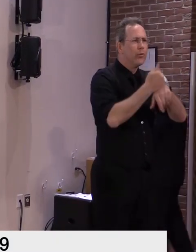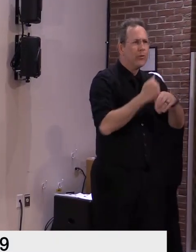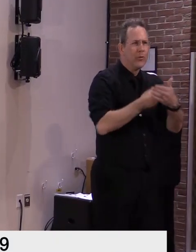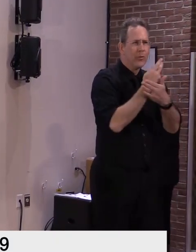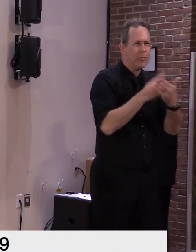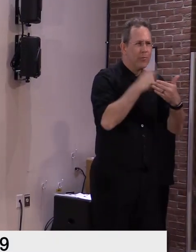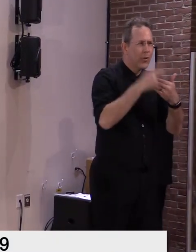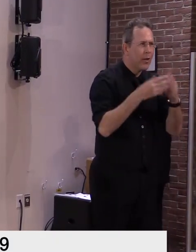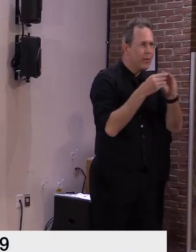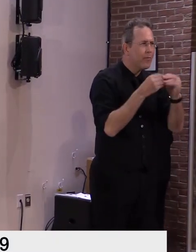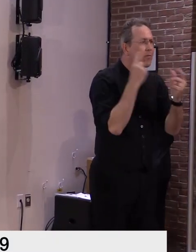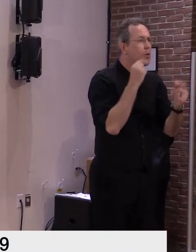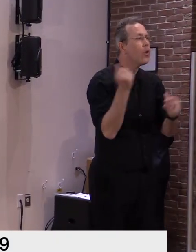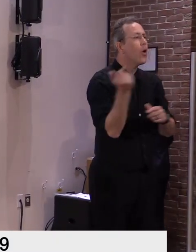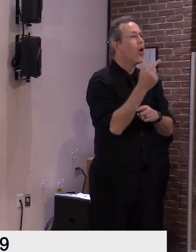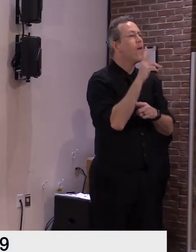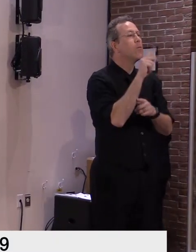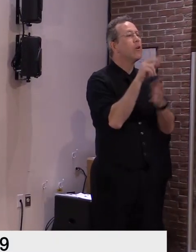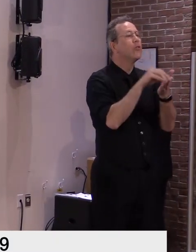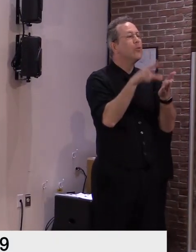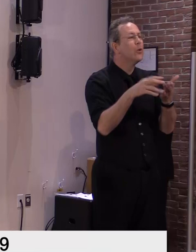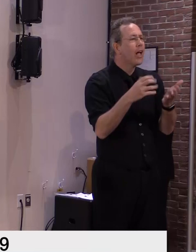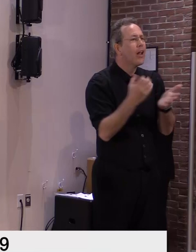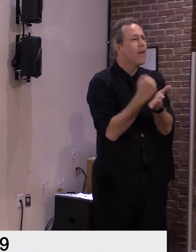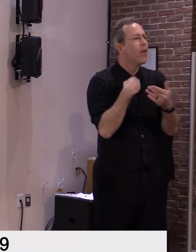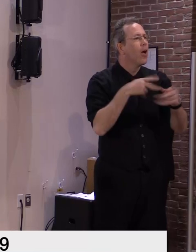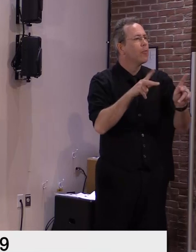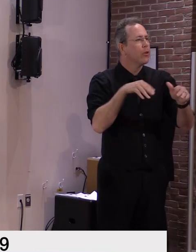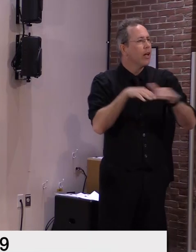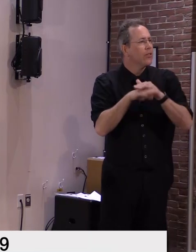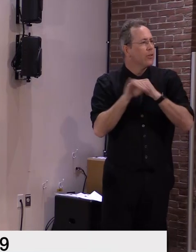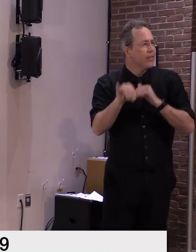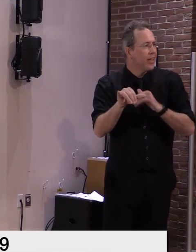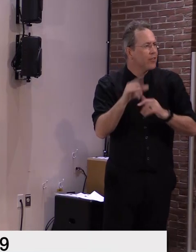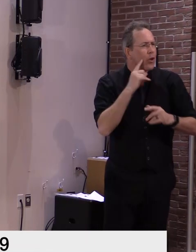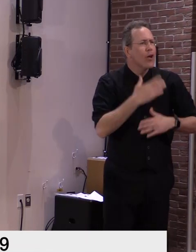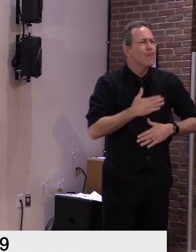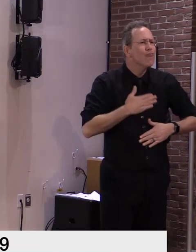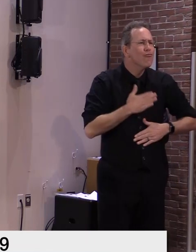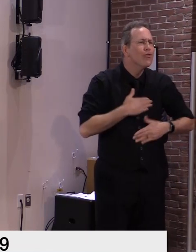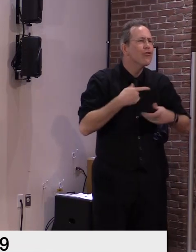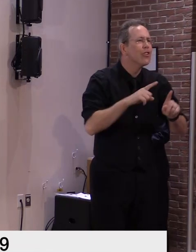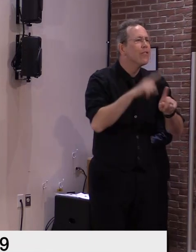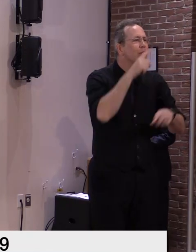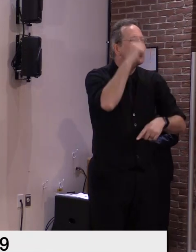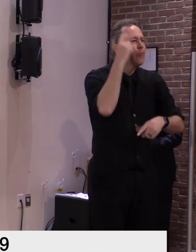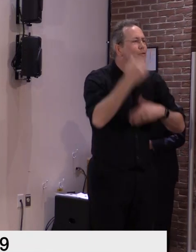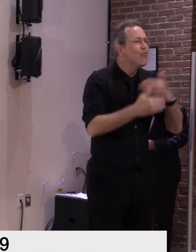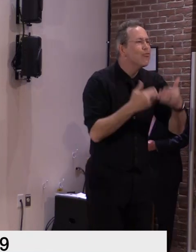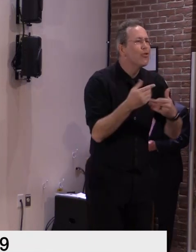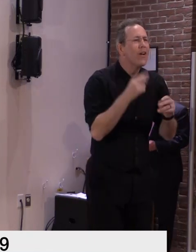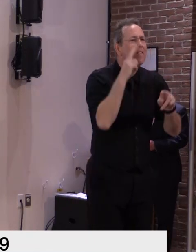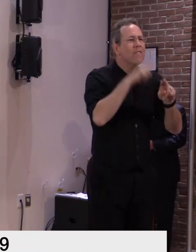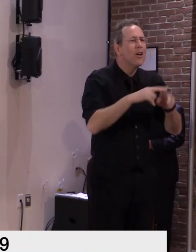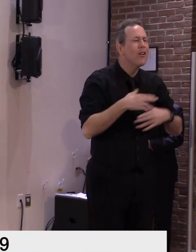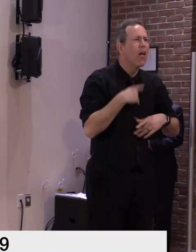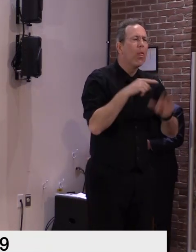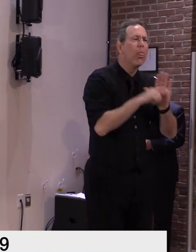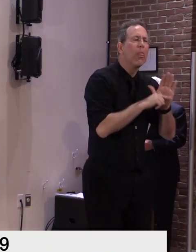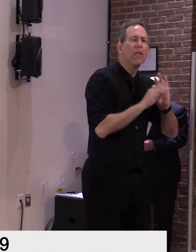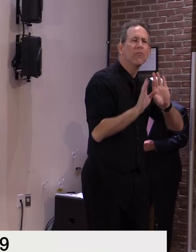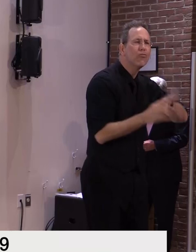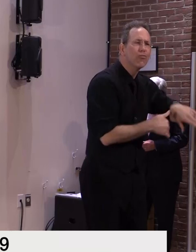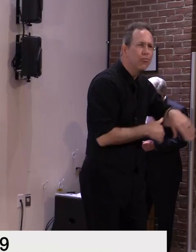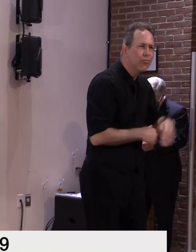Vermont students have accessible opportunities for enrichment and fun, as you've heard about already this morning, while also, of course,